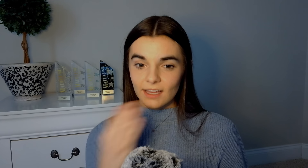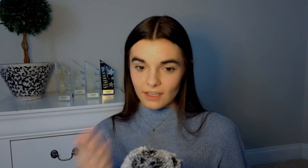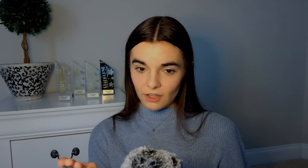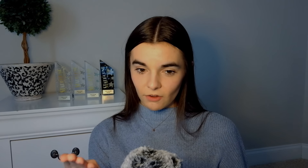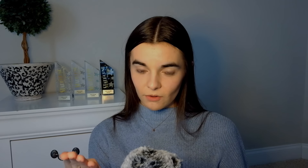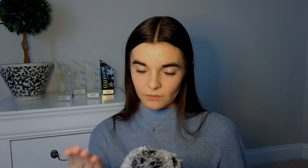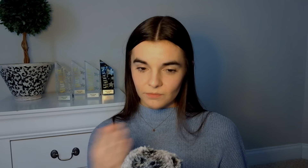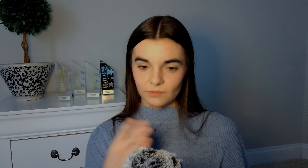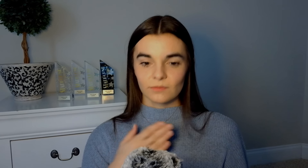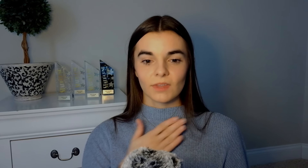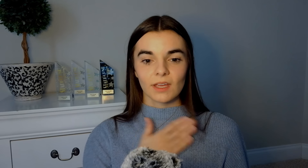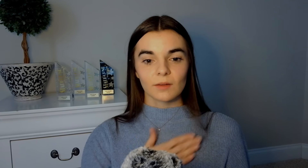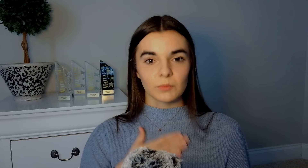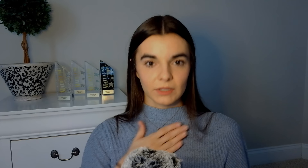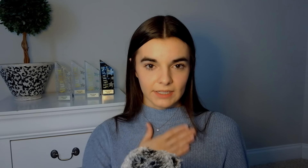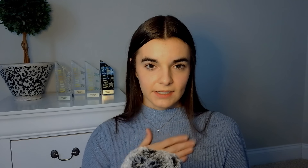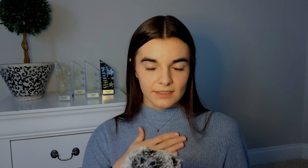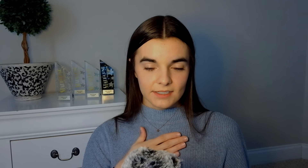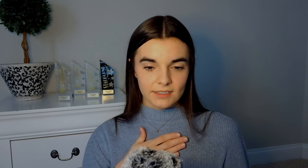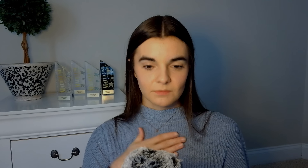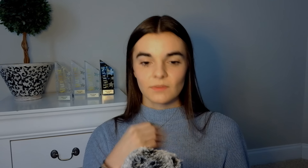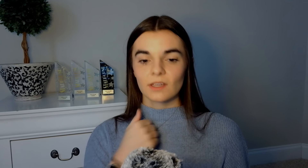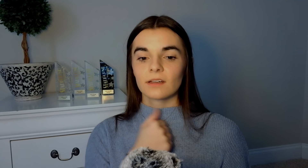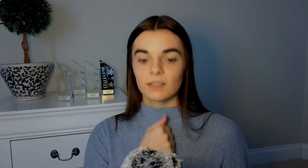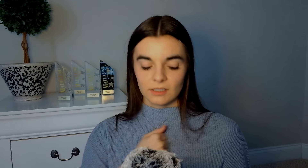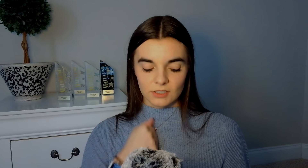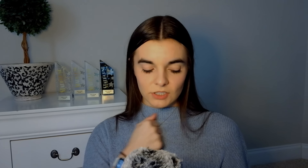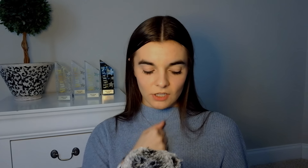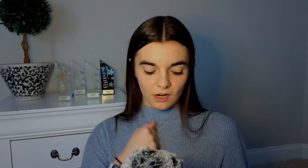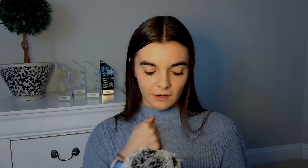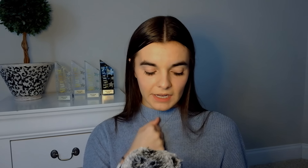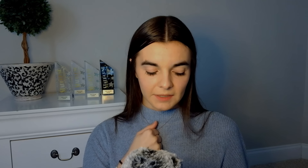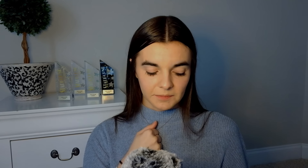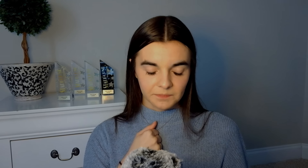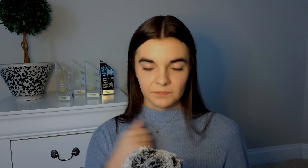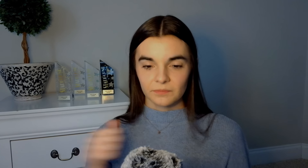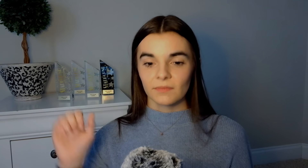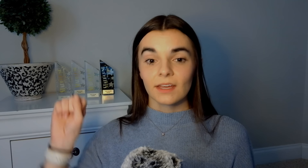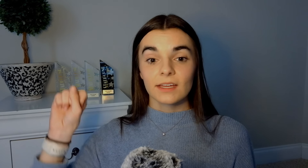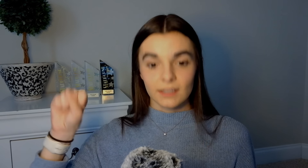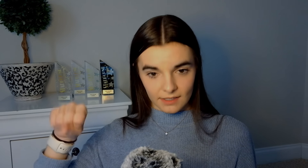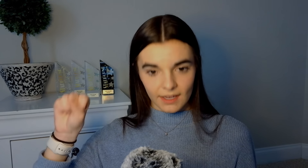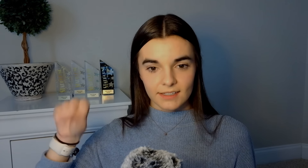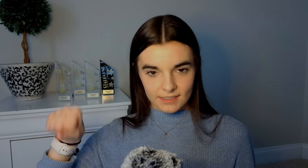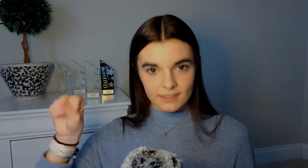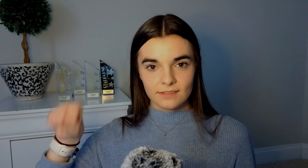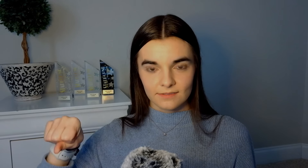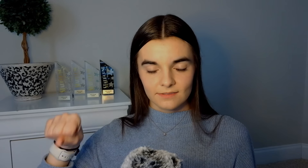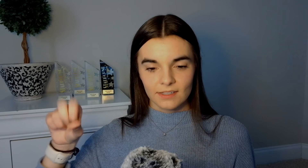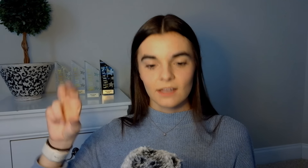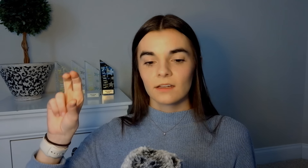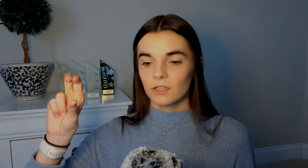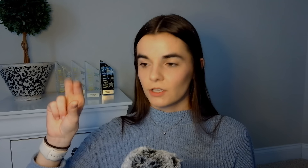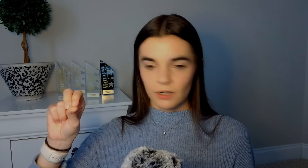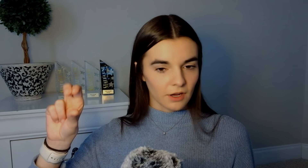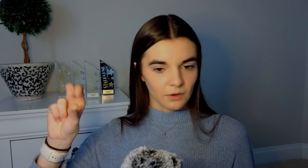Thank you. Please. Sorry. Yes. No.